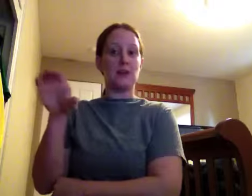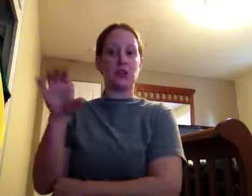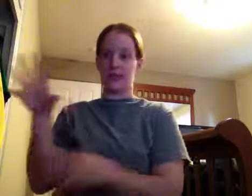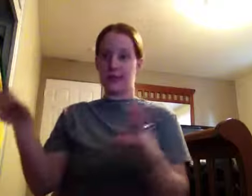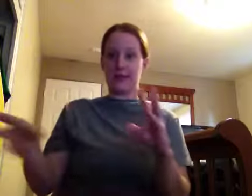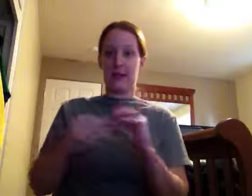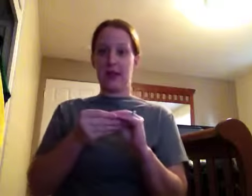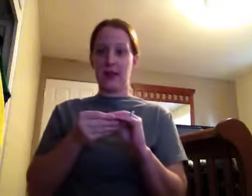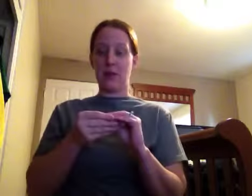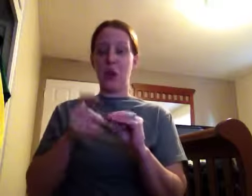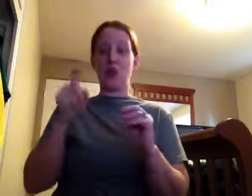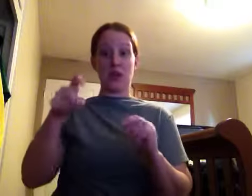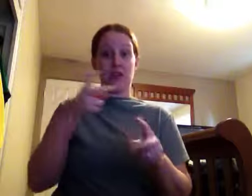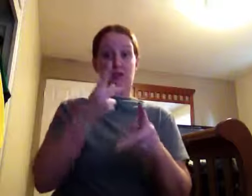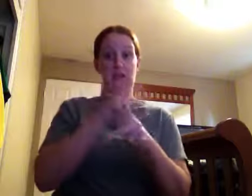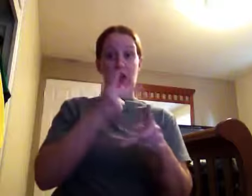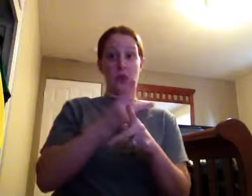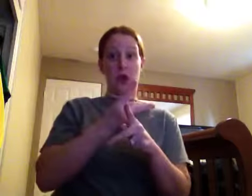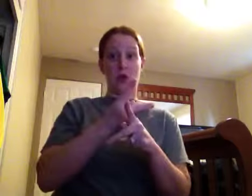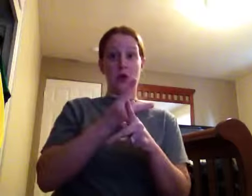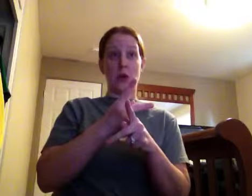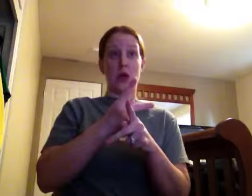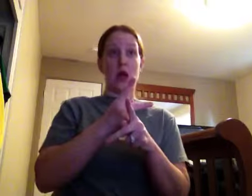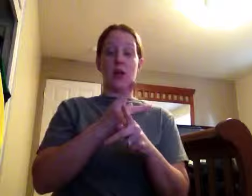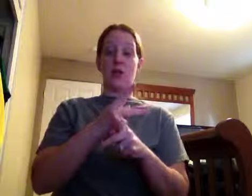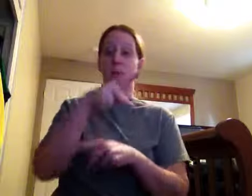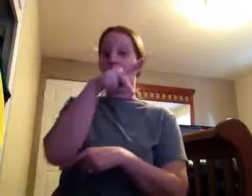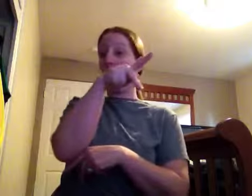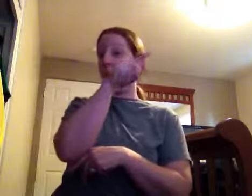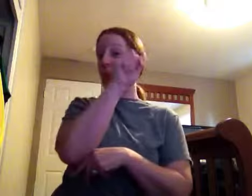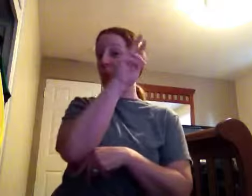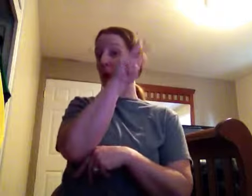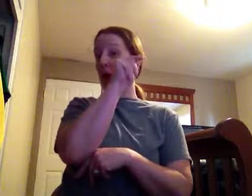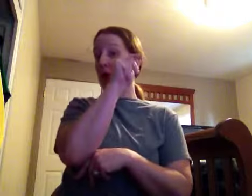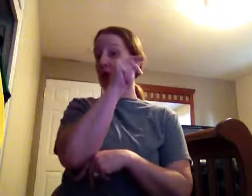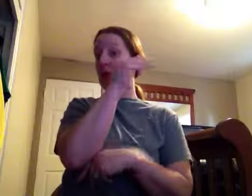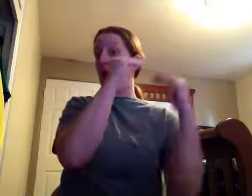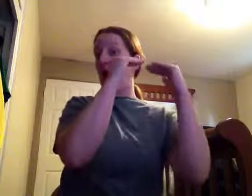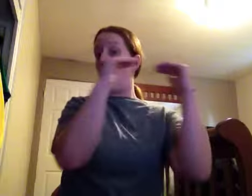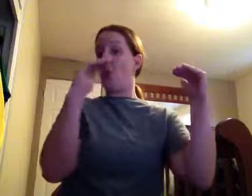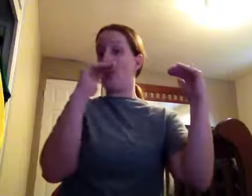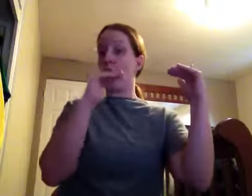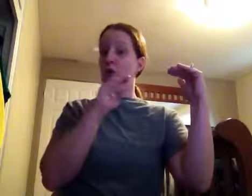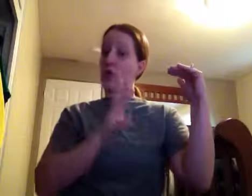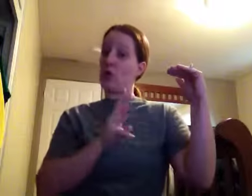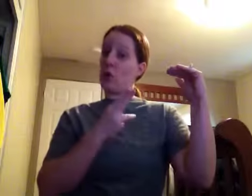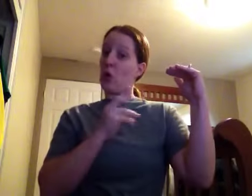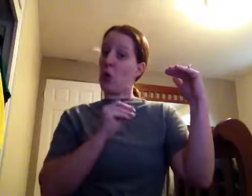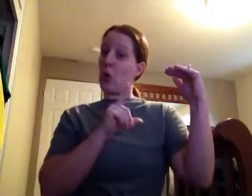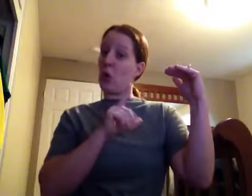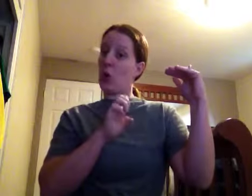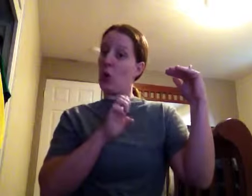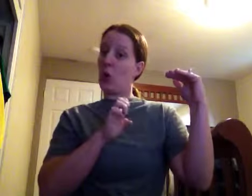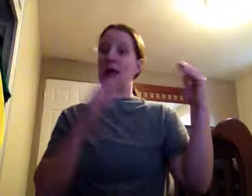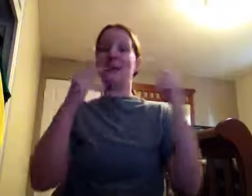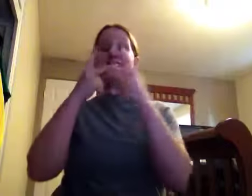over the whole by mass times 100. If you just did this part over the whole, you'd